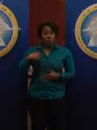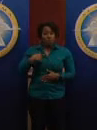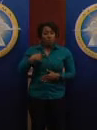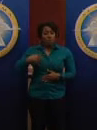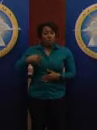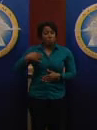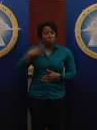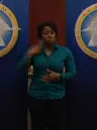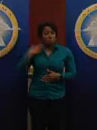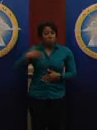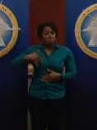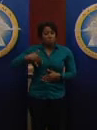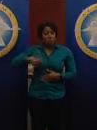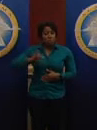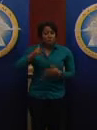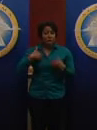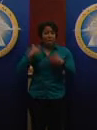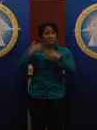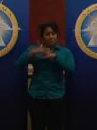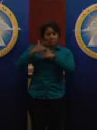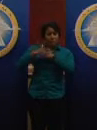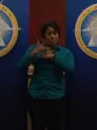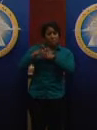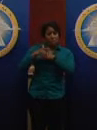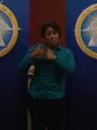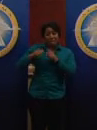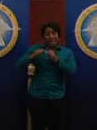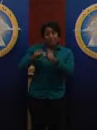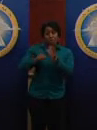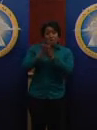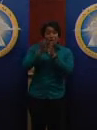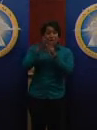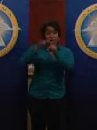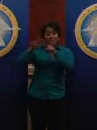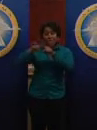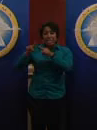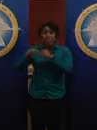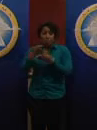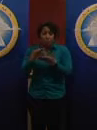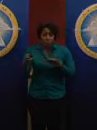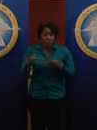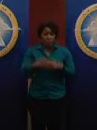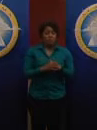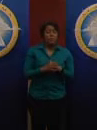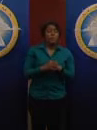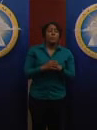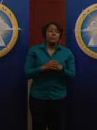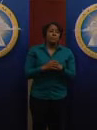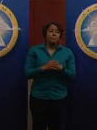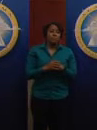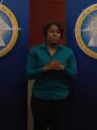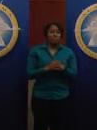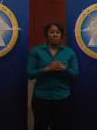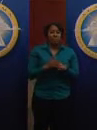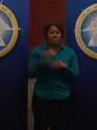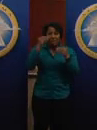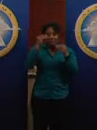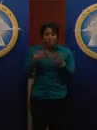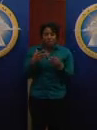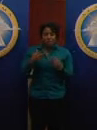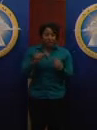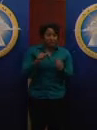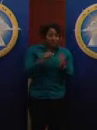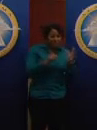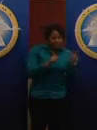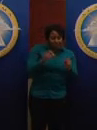develop more of those kind of resources. But we had teachers who were also having to go out, and they were having to pull from here and pull from there and do